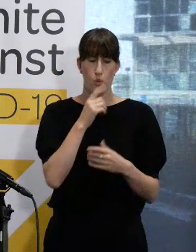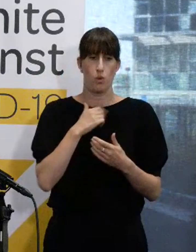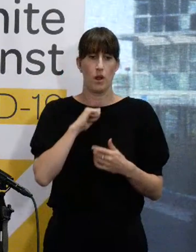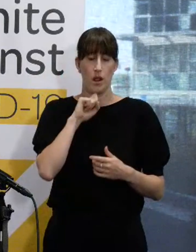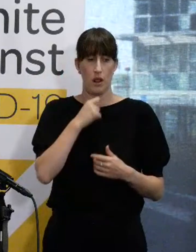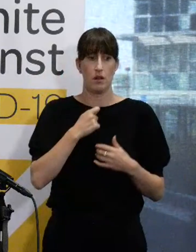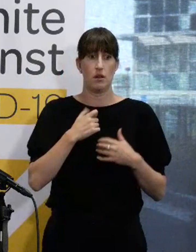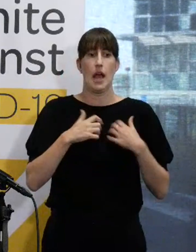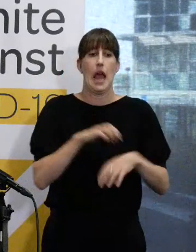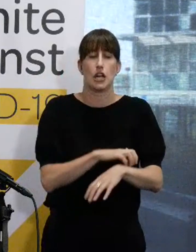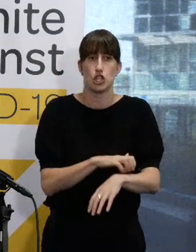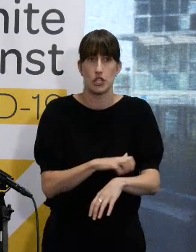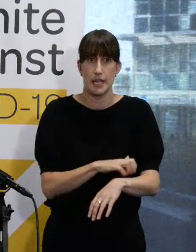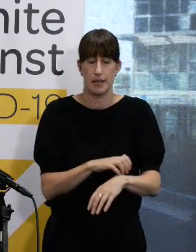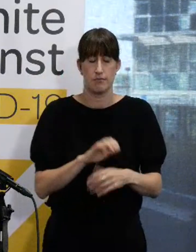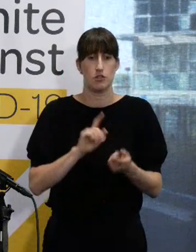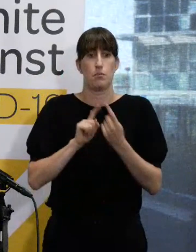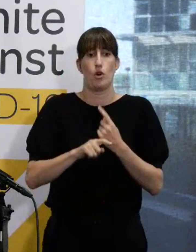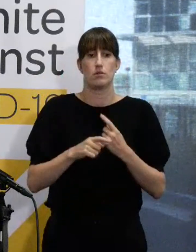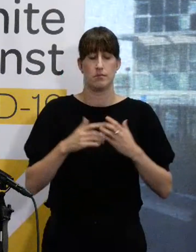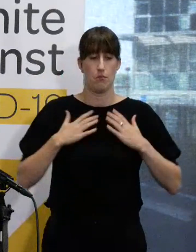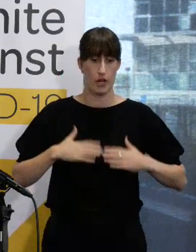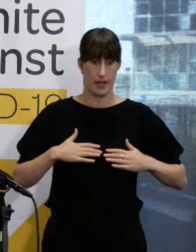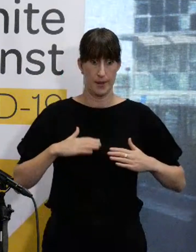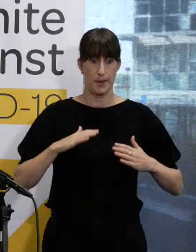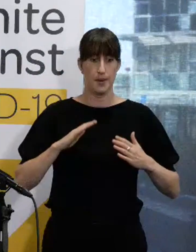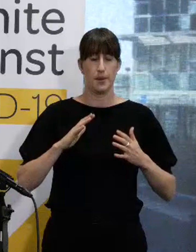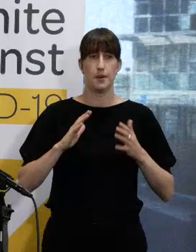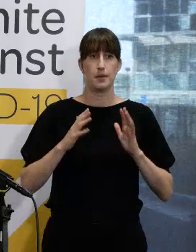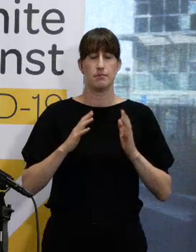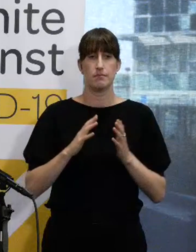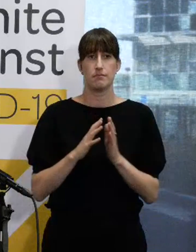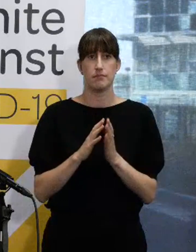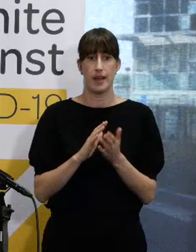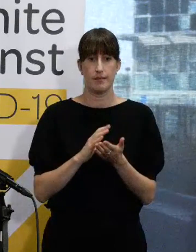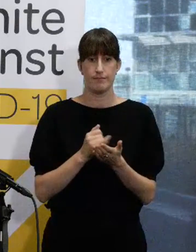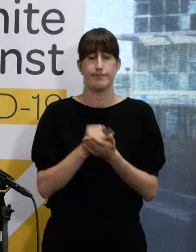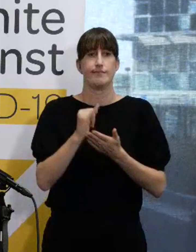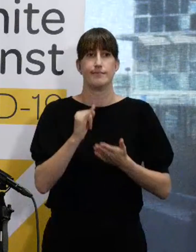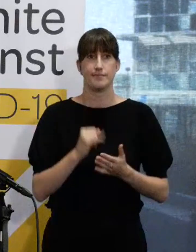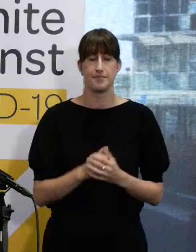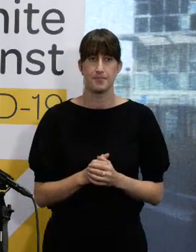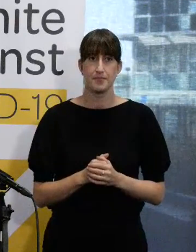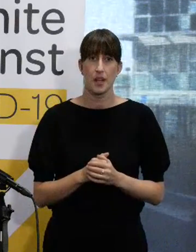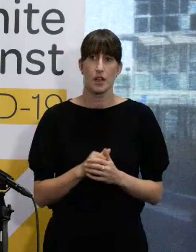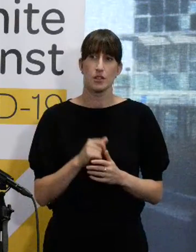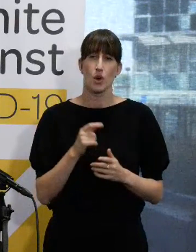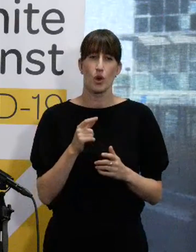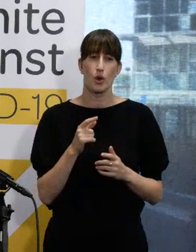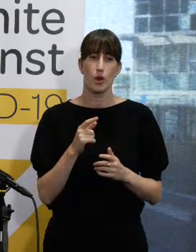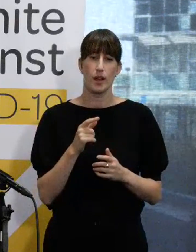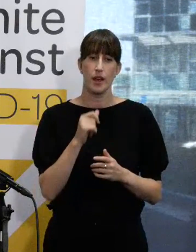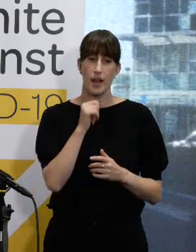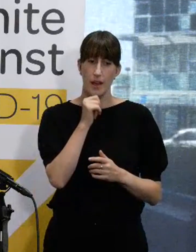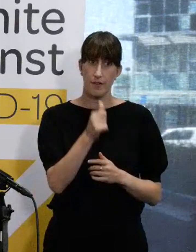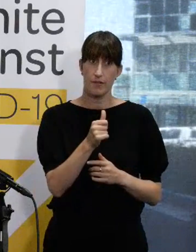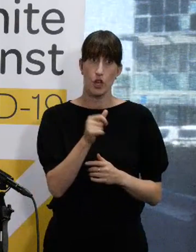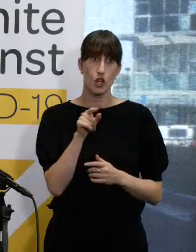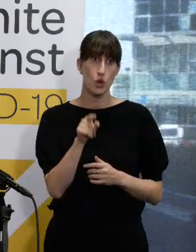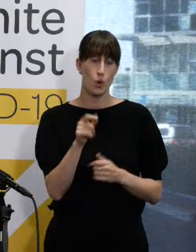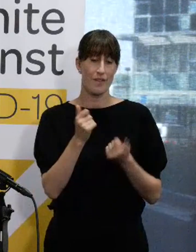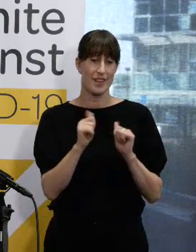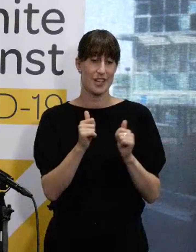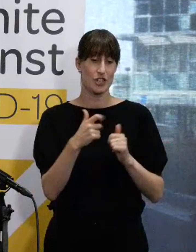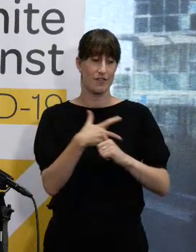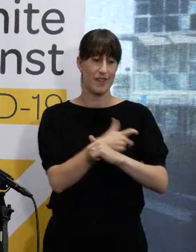is to one specific component. So people who have had an allergic reaction to a previous vaccine would be considered at a higher risk of